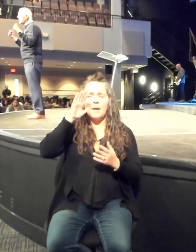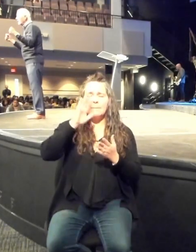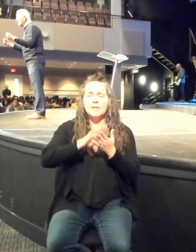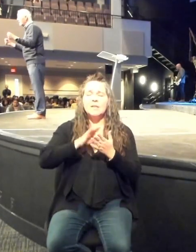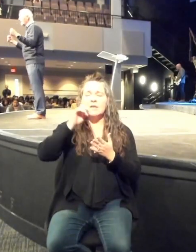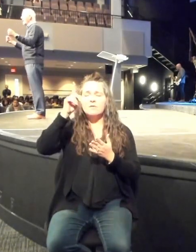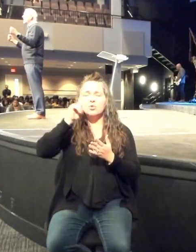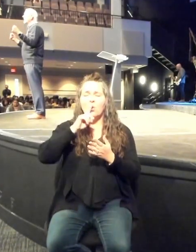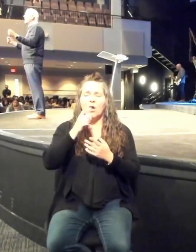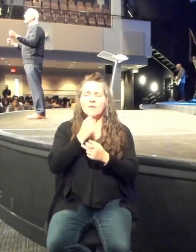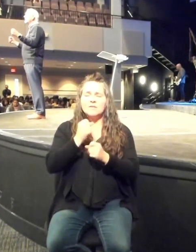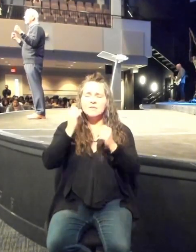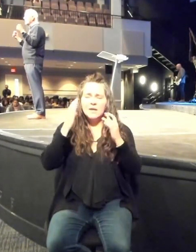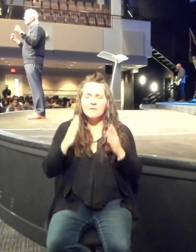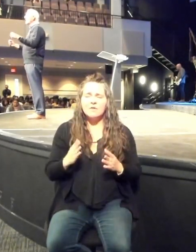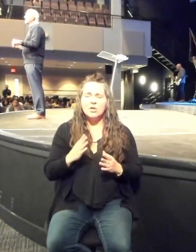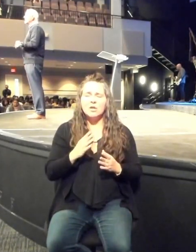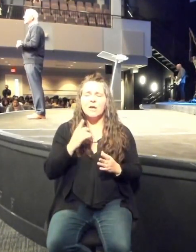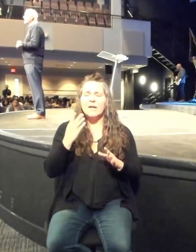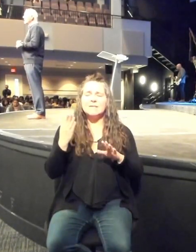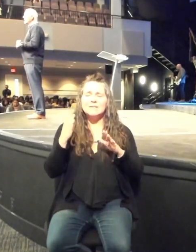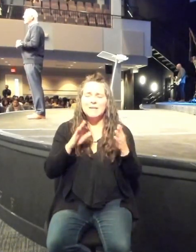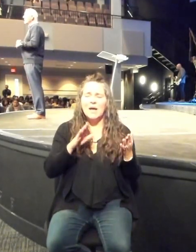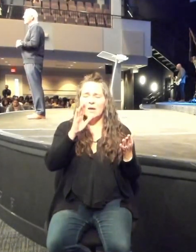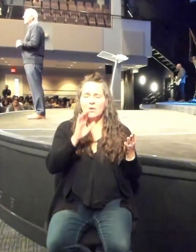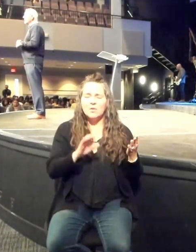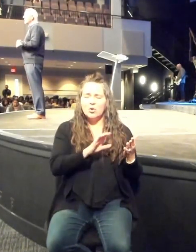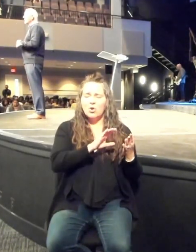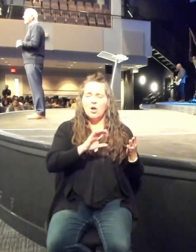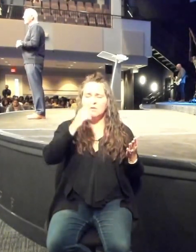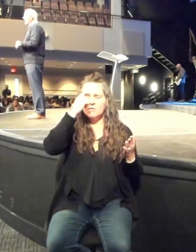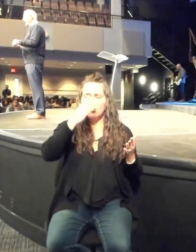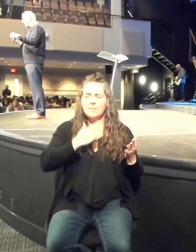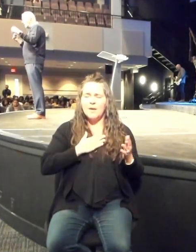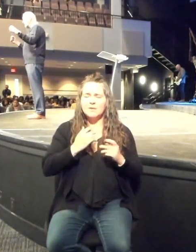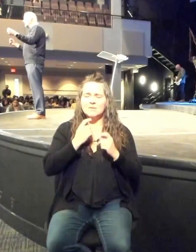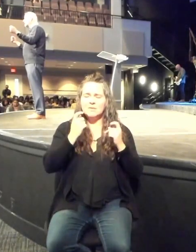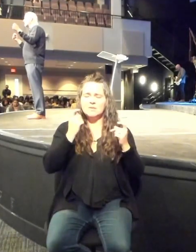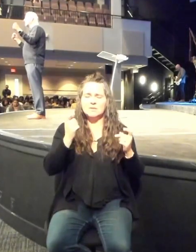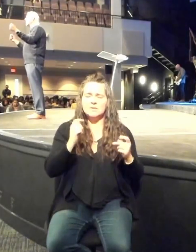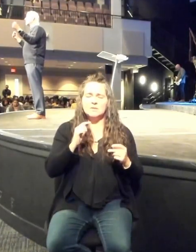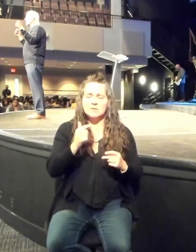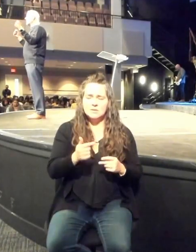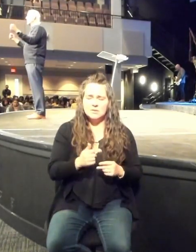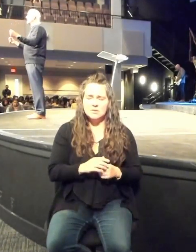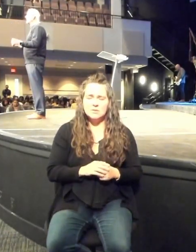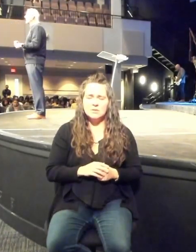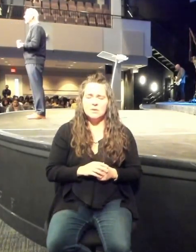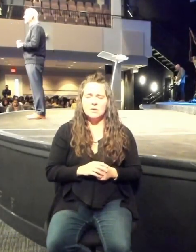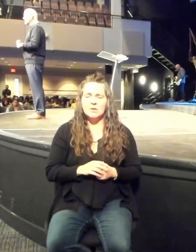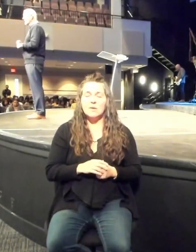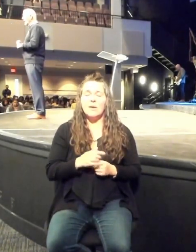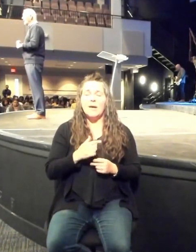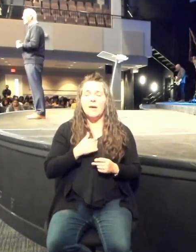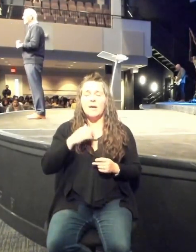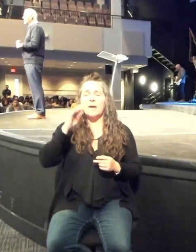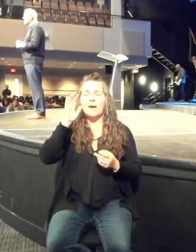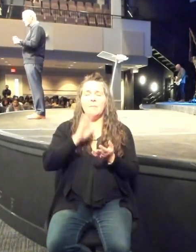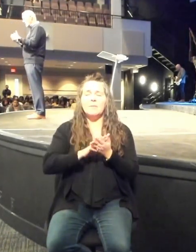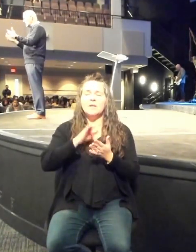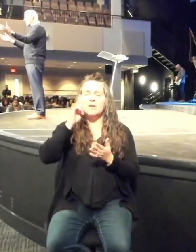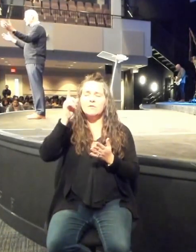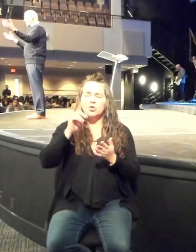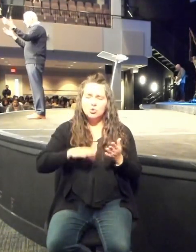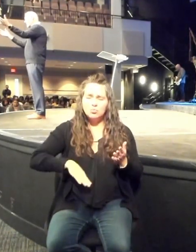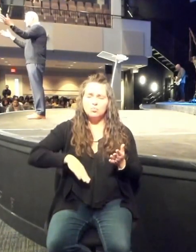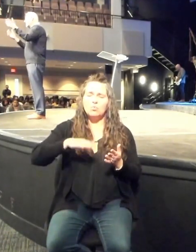I believe you died on the cross for my sins. And I believe that you rose from the grave, that you're alive. Just